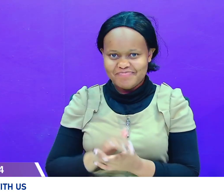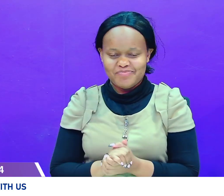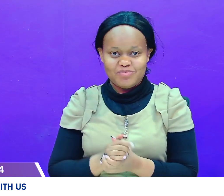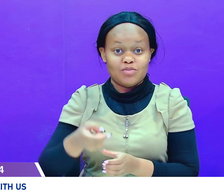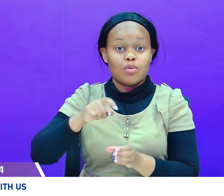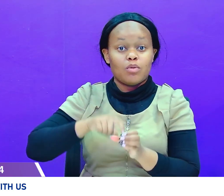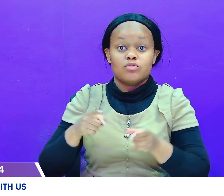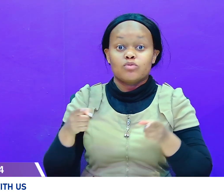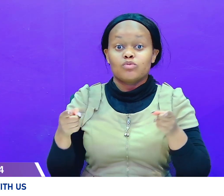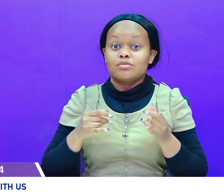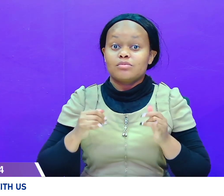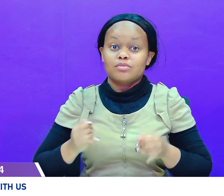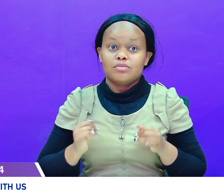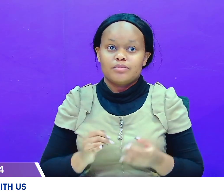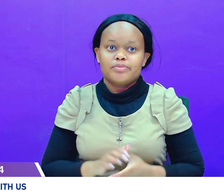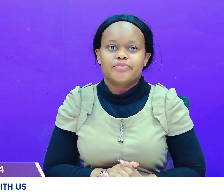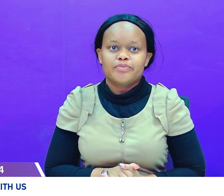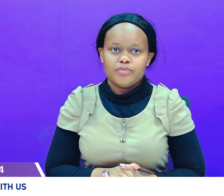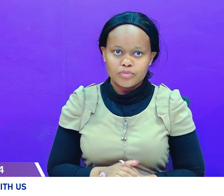Irene Chebiwot.